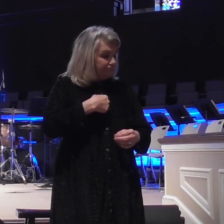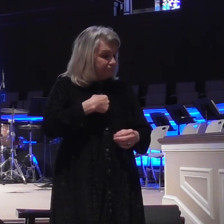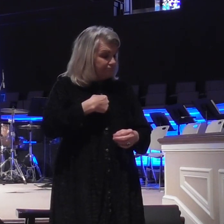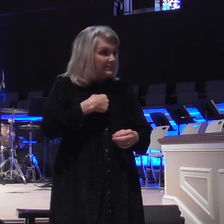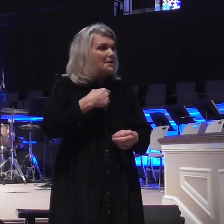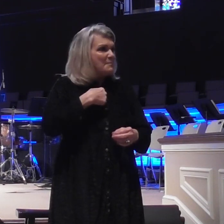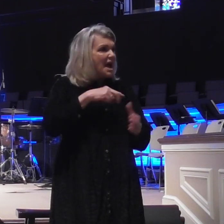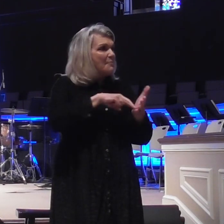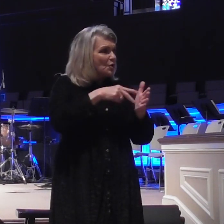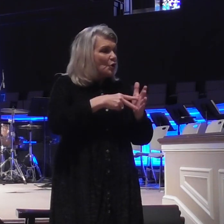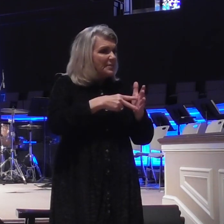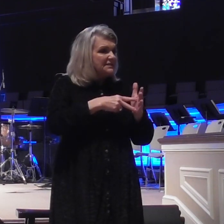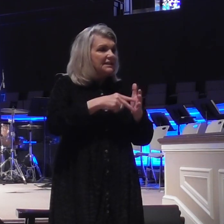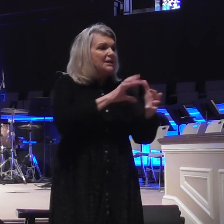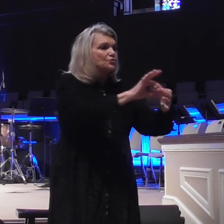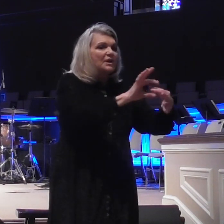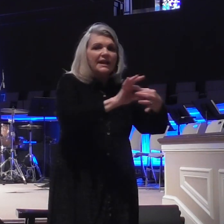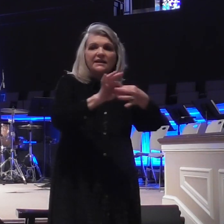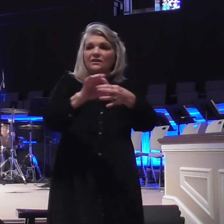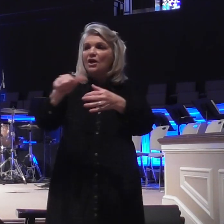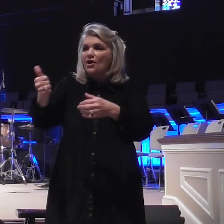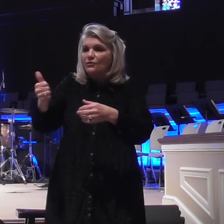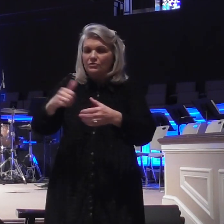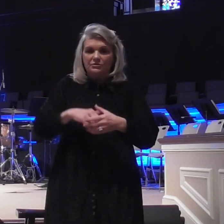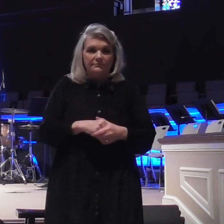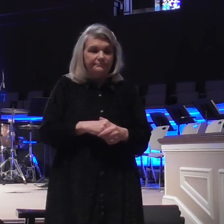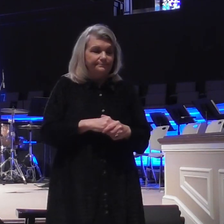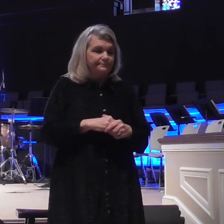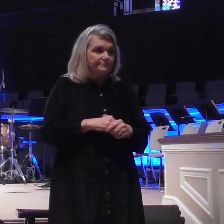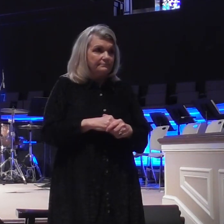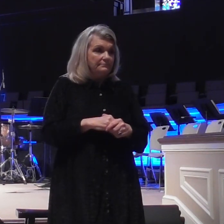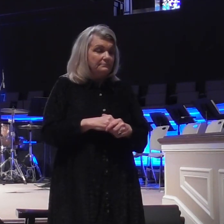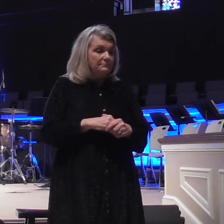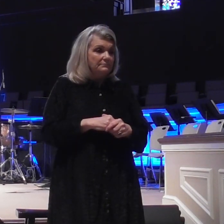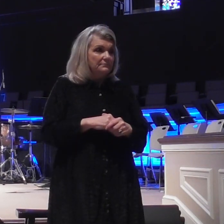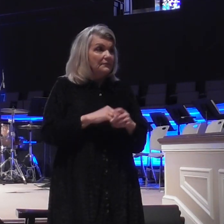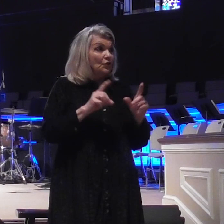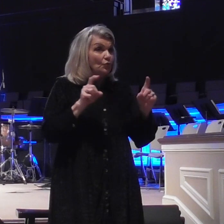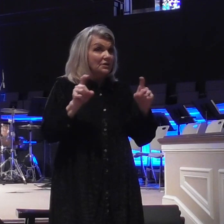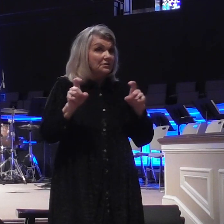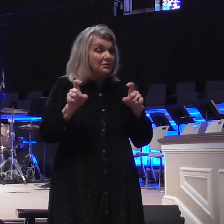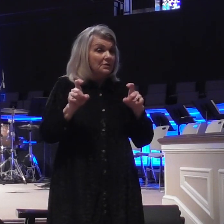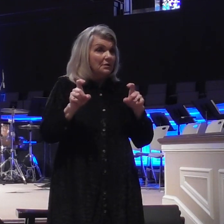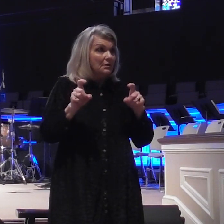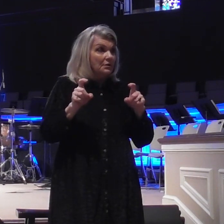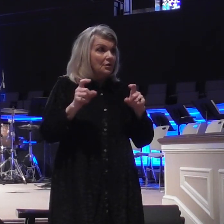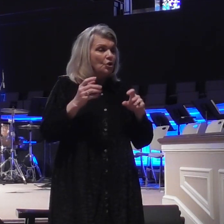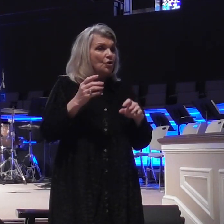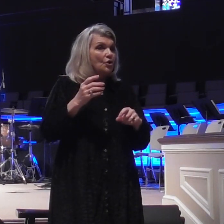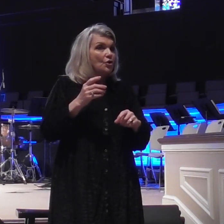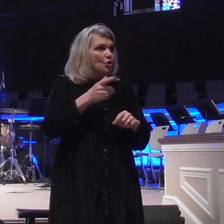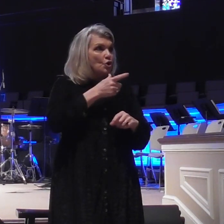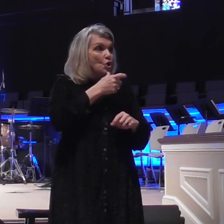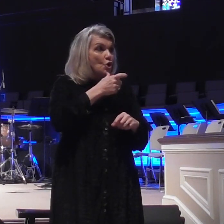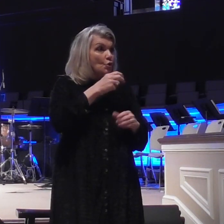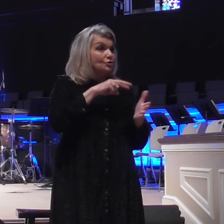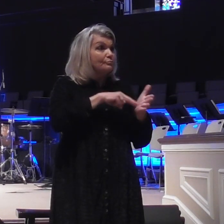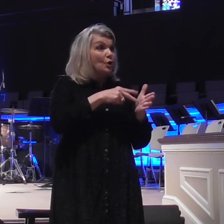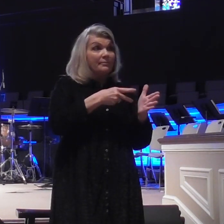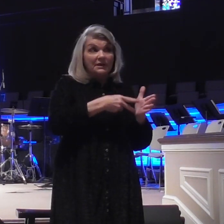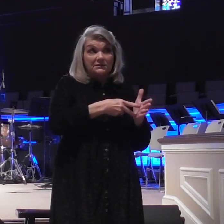to. And that's where meaning flows from. Well, and of course, the big question is, whose purpose? There